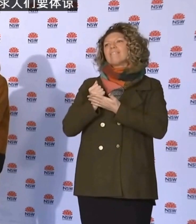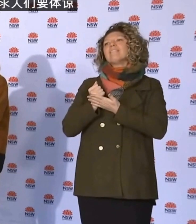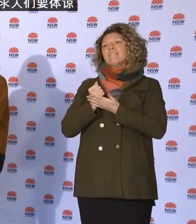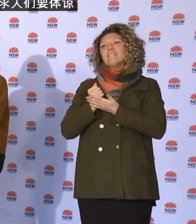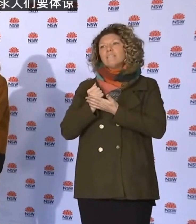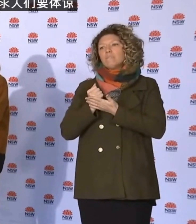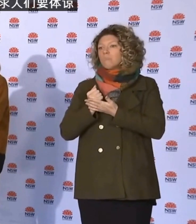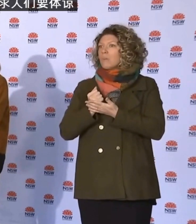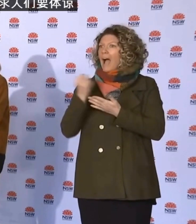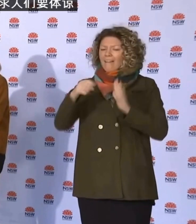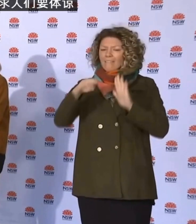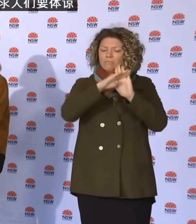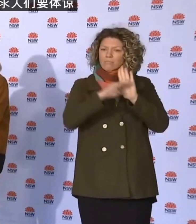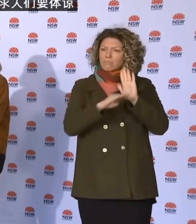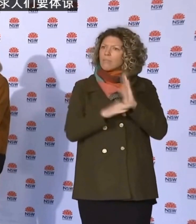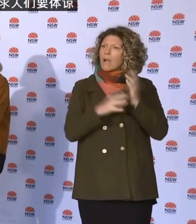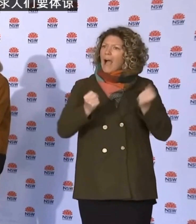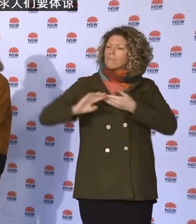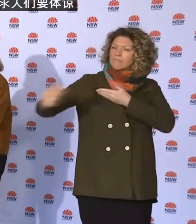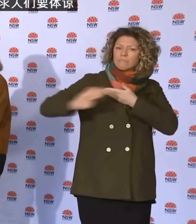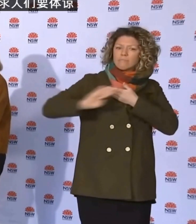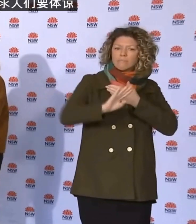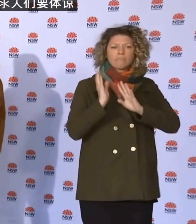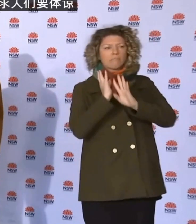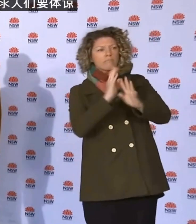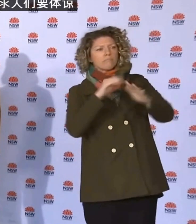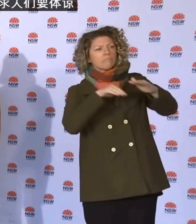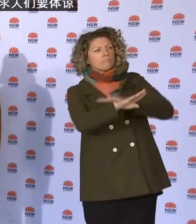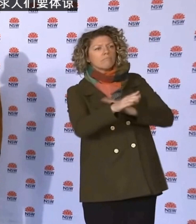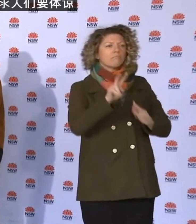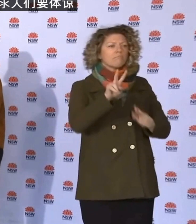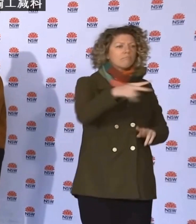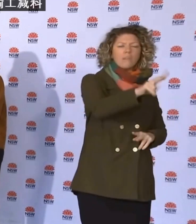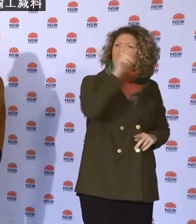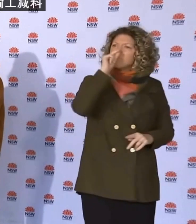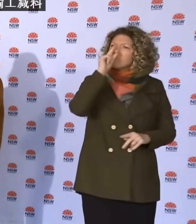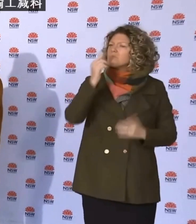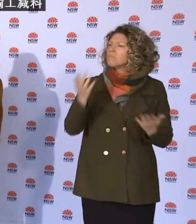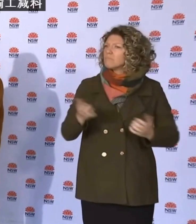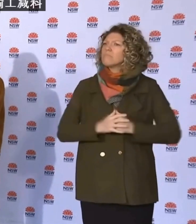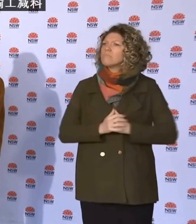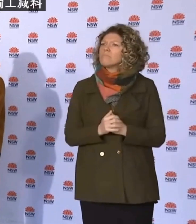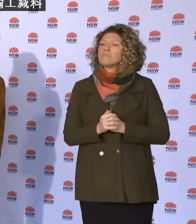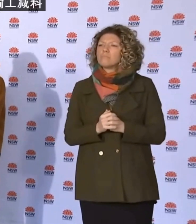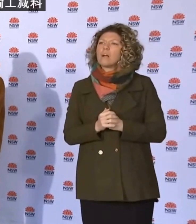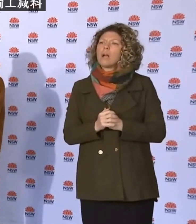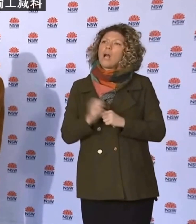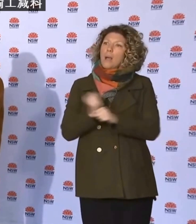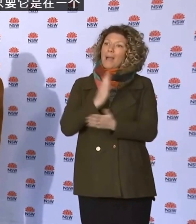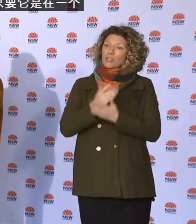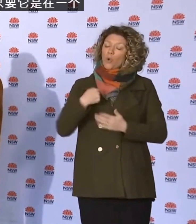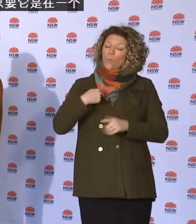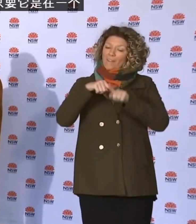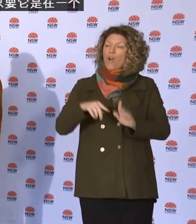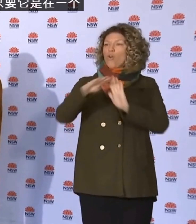activity can happen completely safely. We just ask people to be considerate and make sure they don't cut corners during this